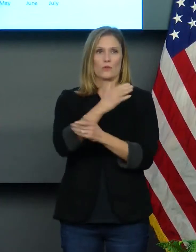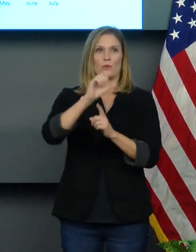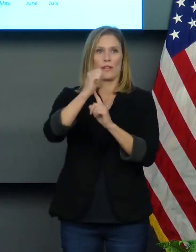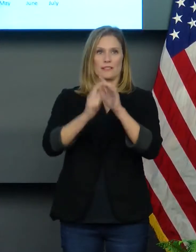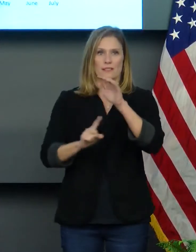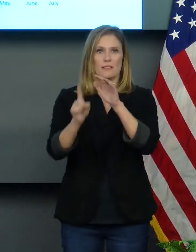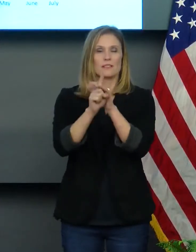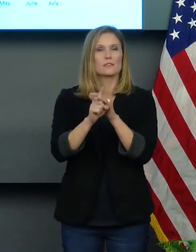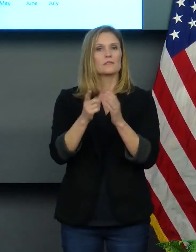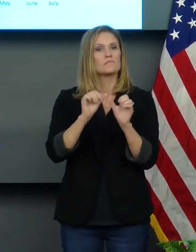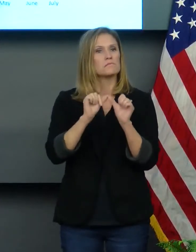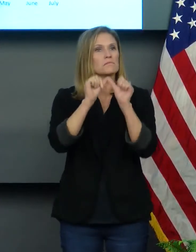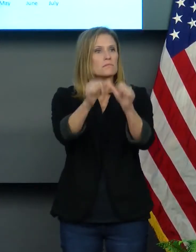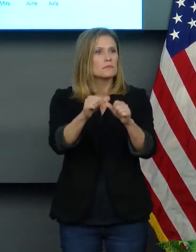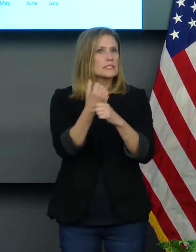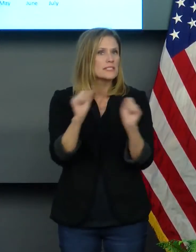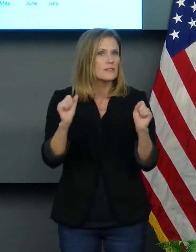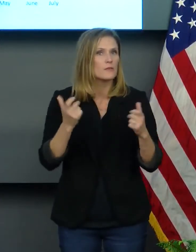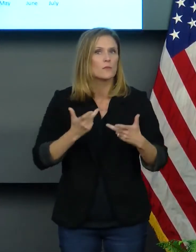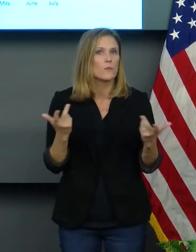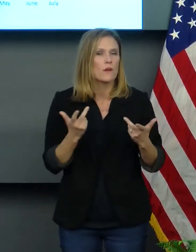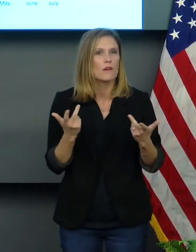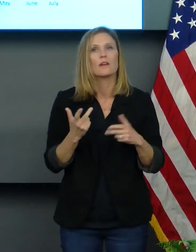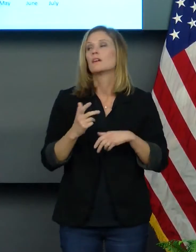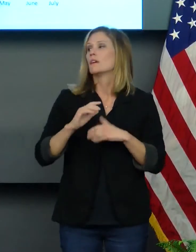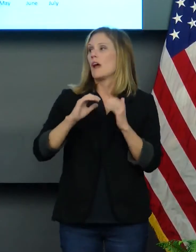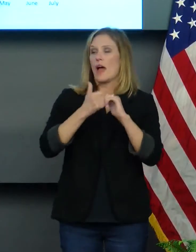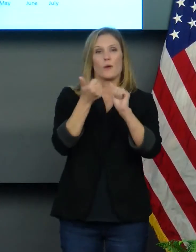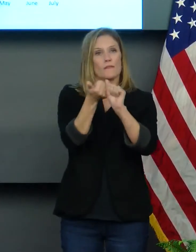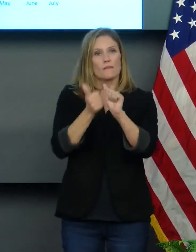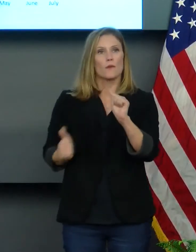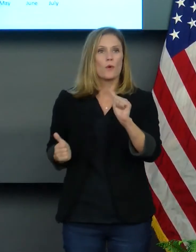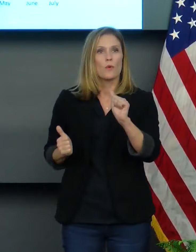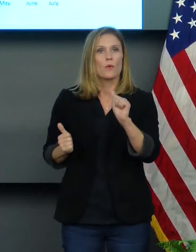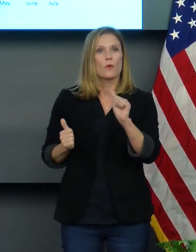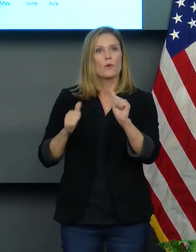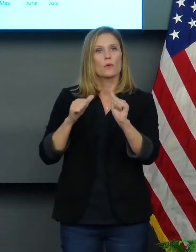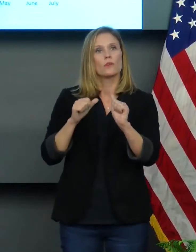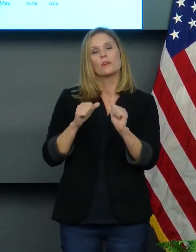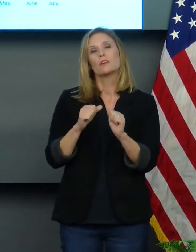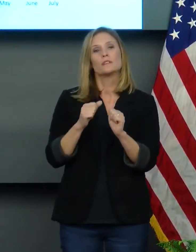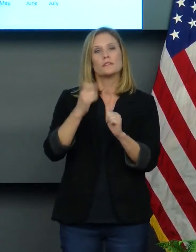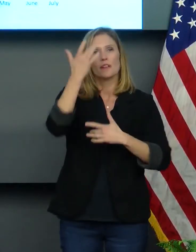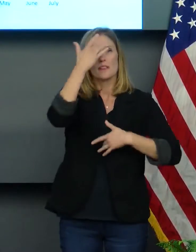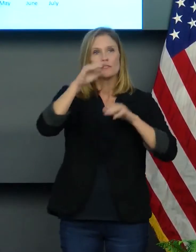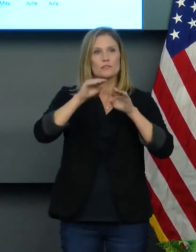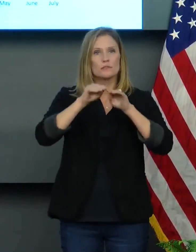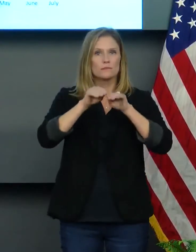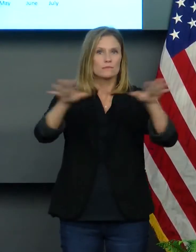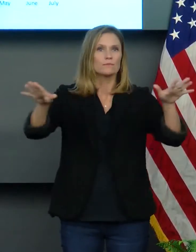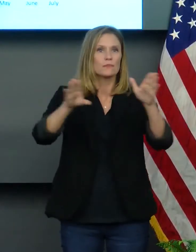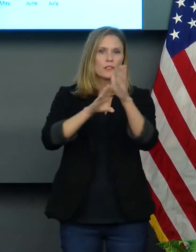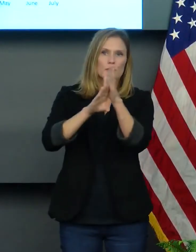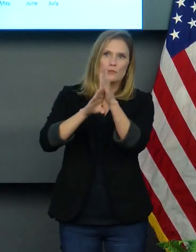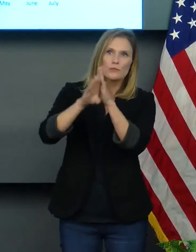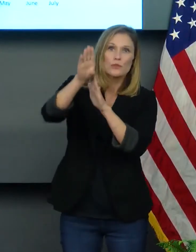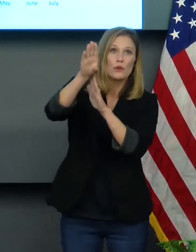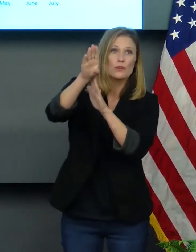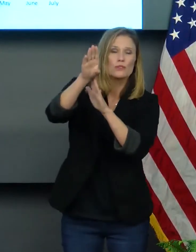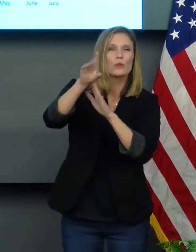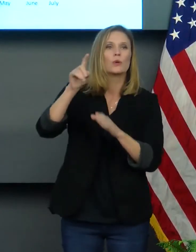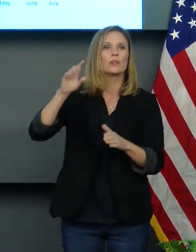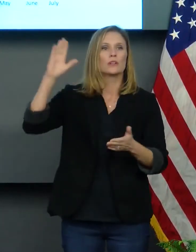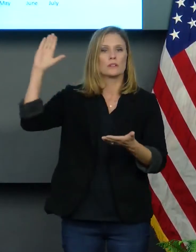what will keep us safe going forward and what will help us avert this surge going forward, we need to be